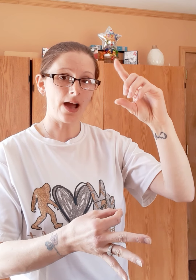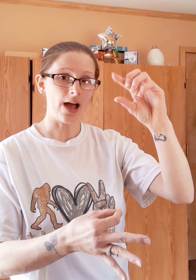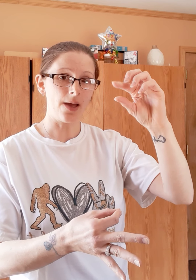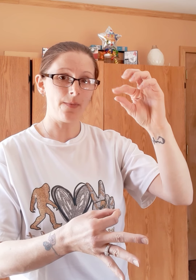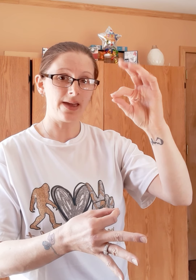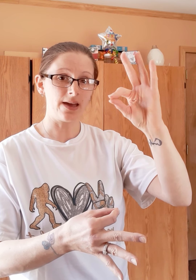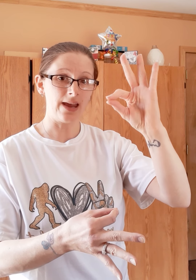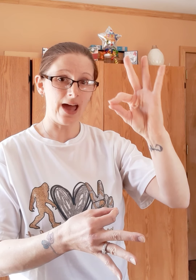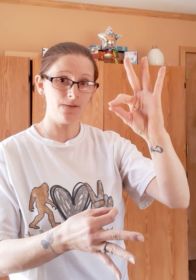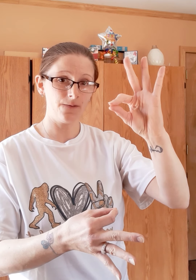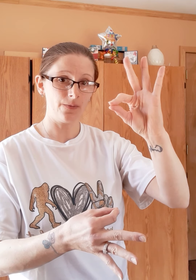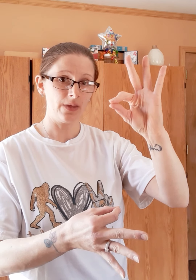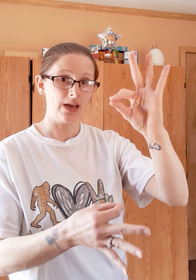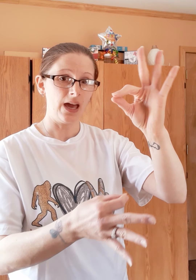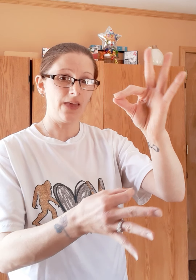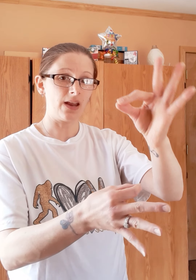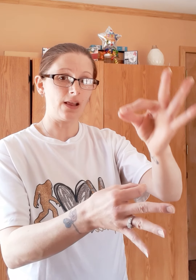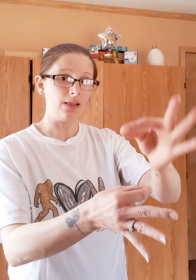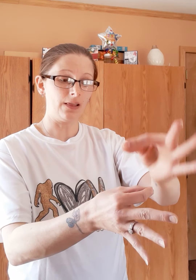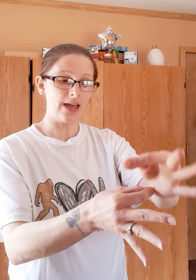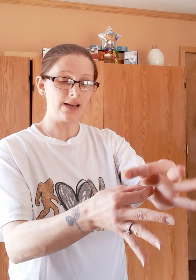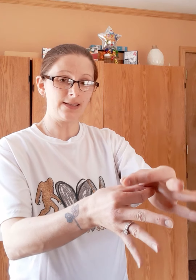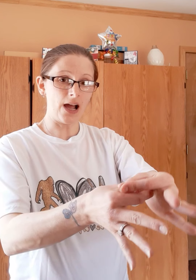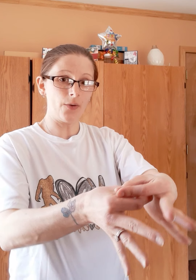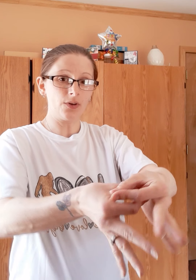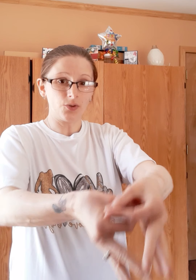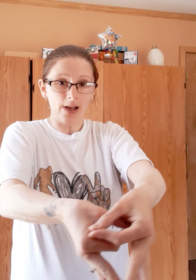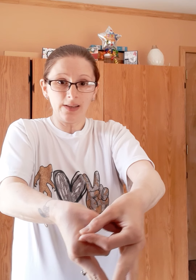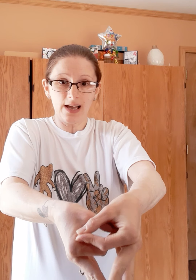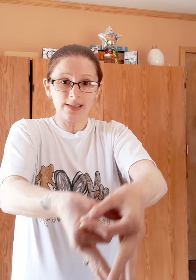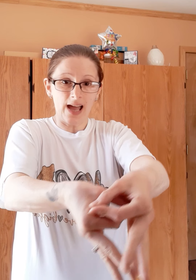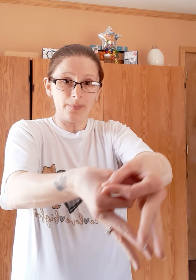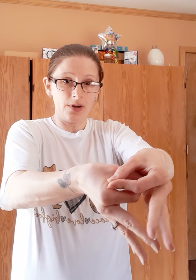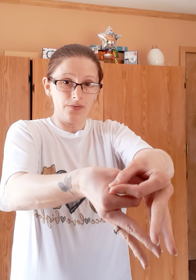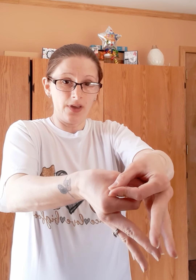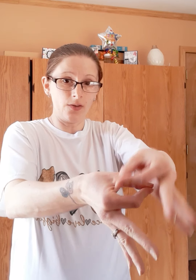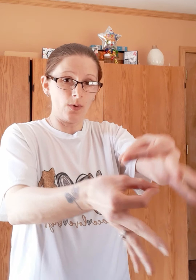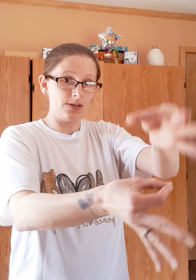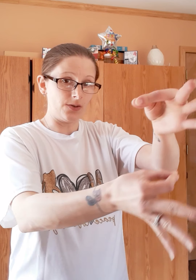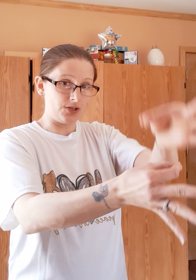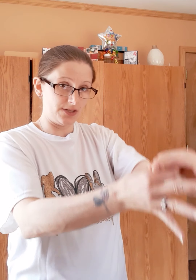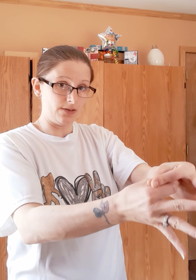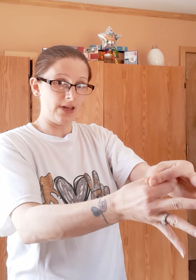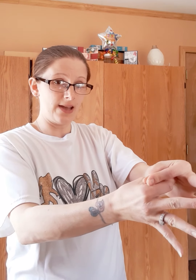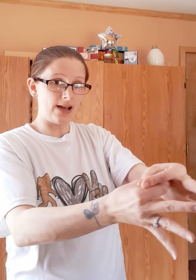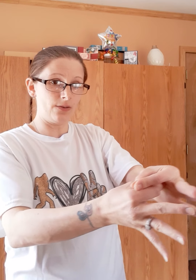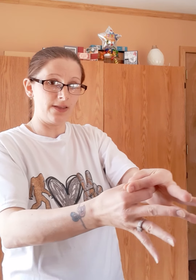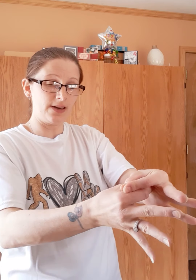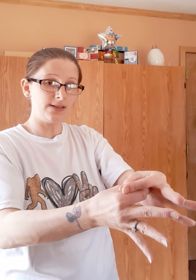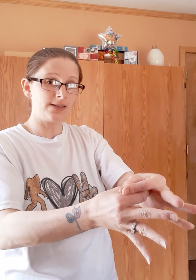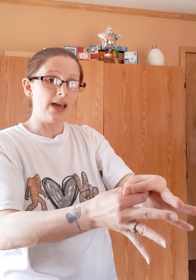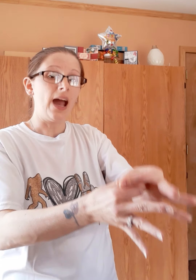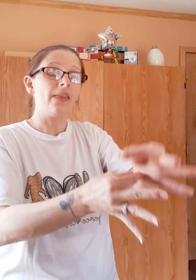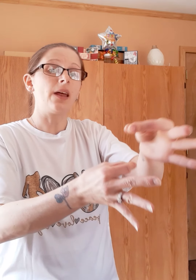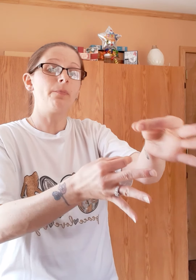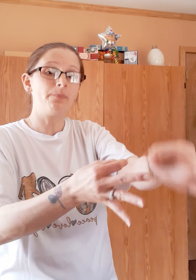I make it an F, and then I lay it down directly on top of the other one. So I just lay it down like this, and then I